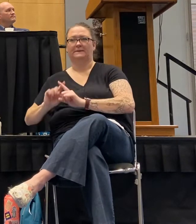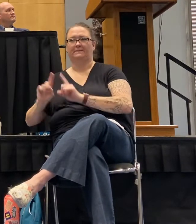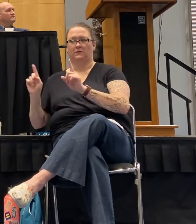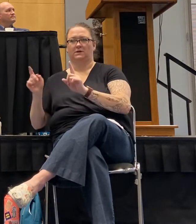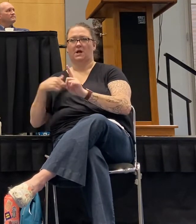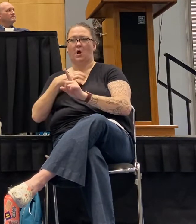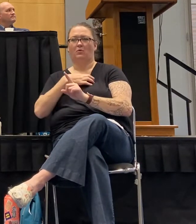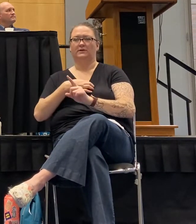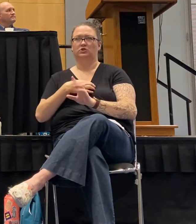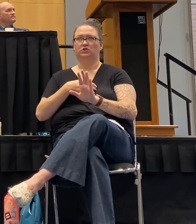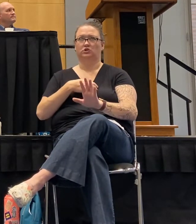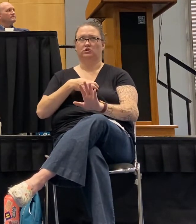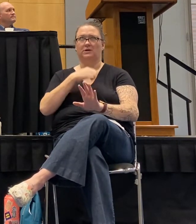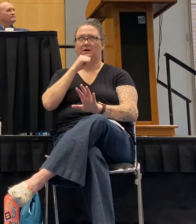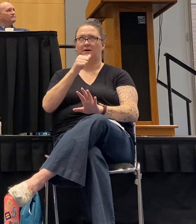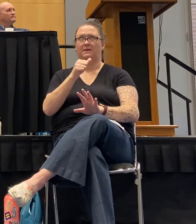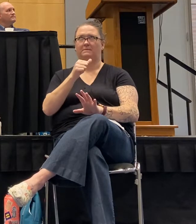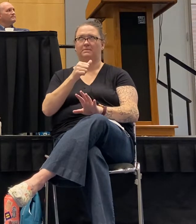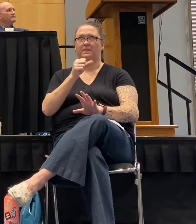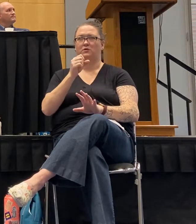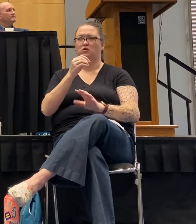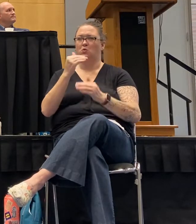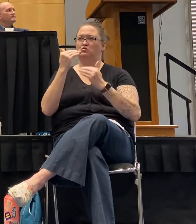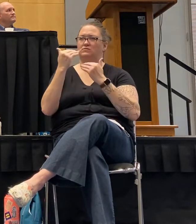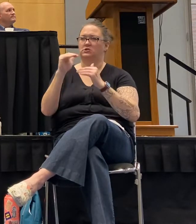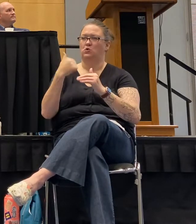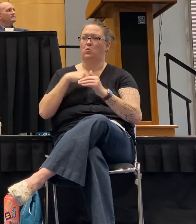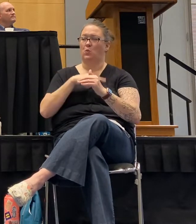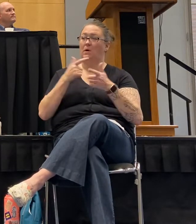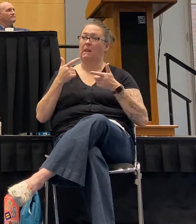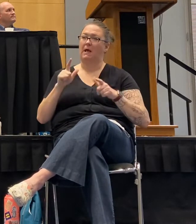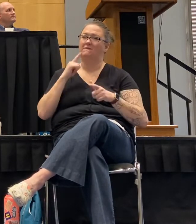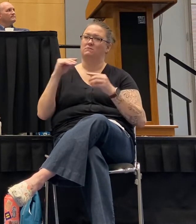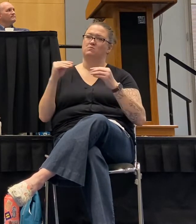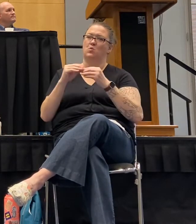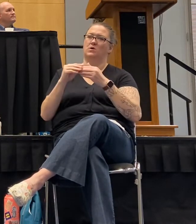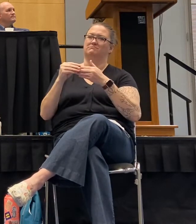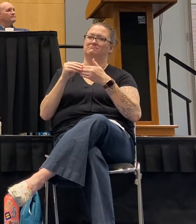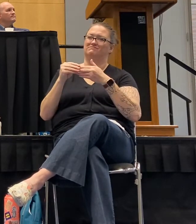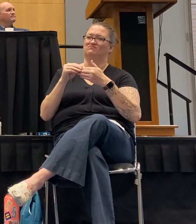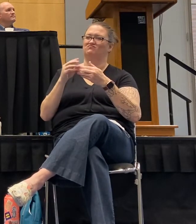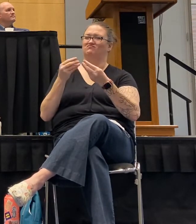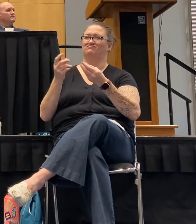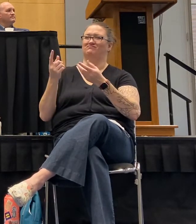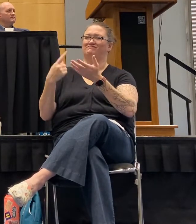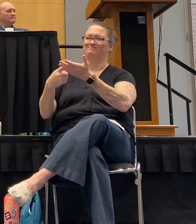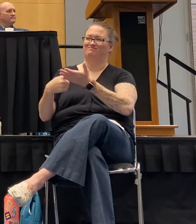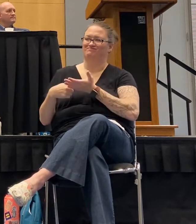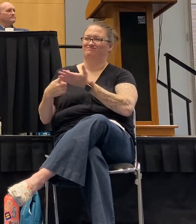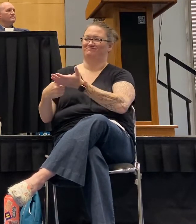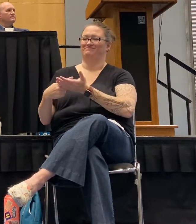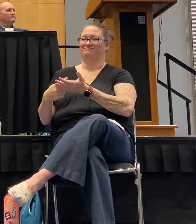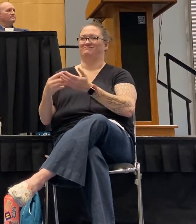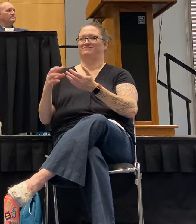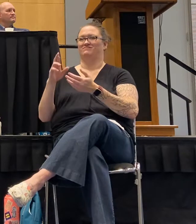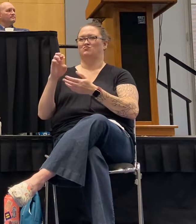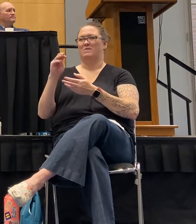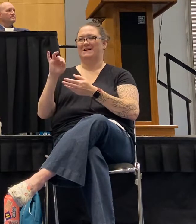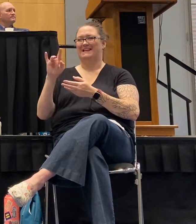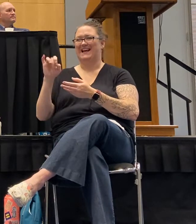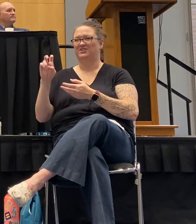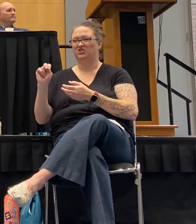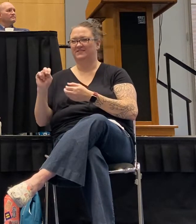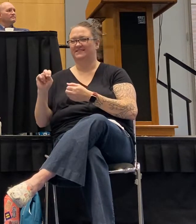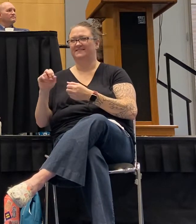wish that I hadn't been so rigid and we would have allowed for more remediation. We would have created